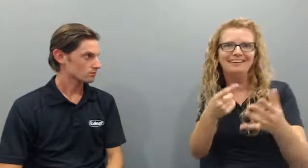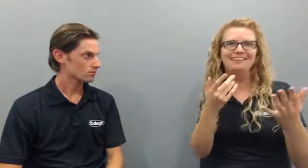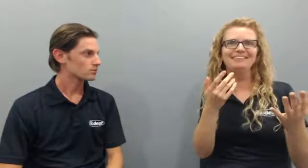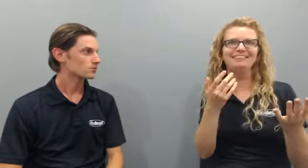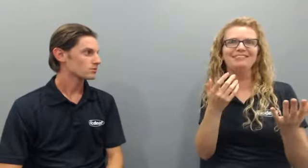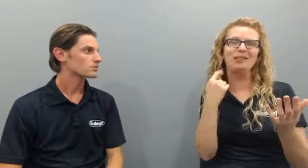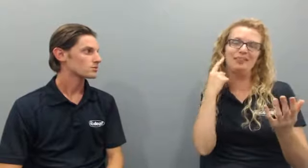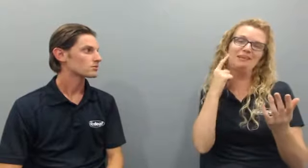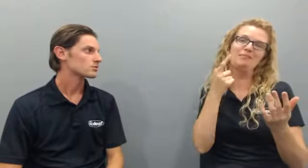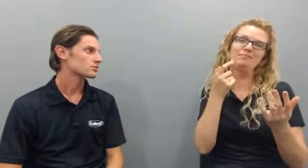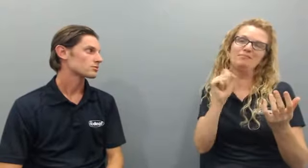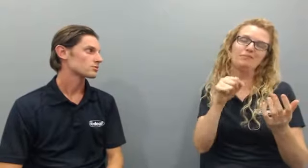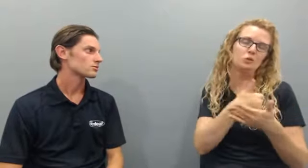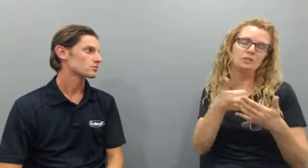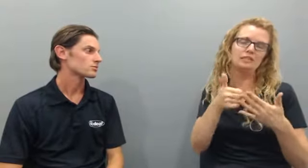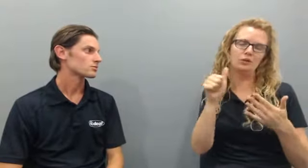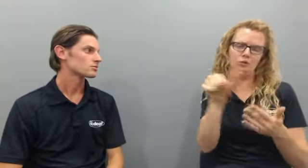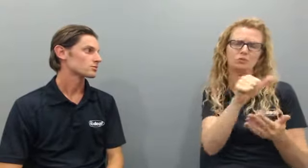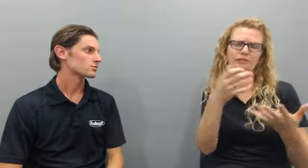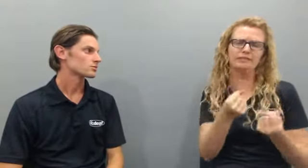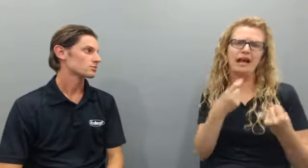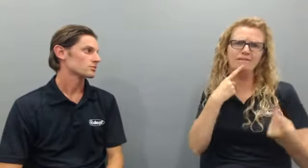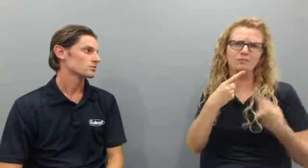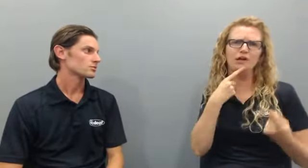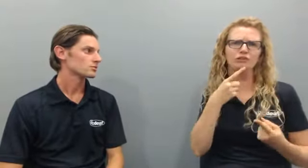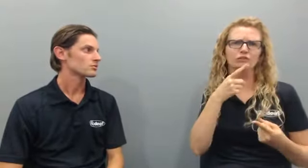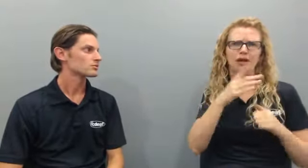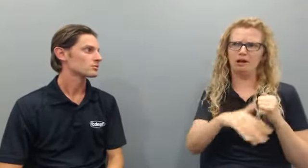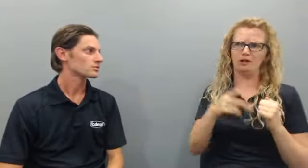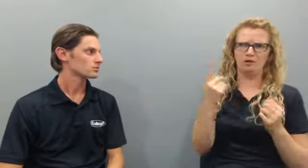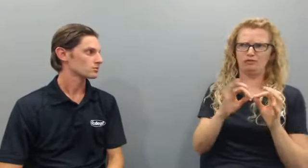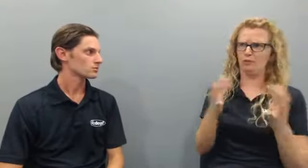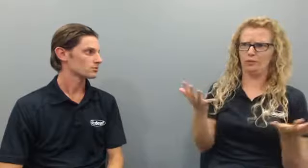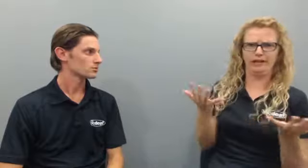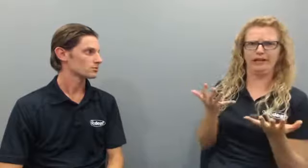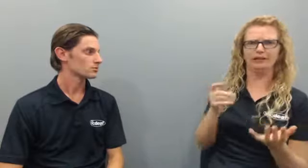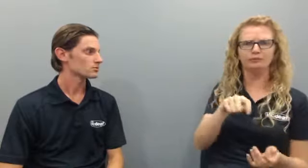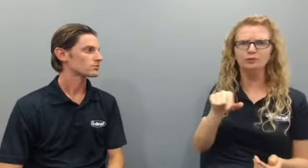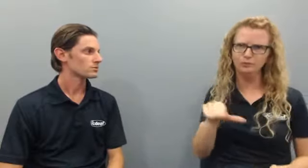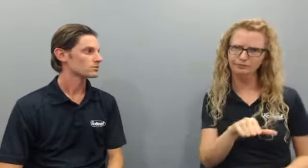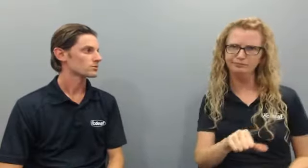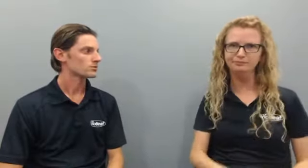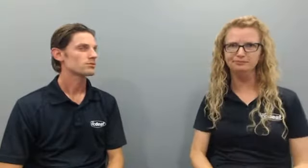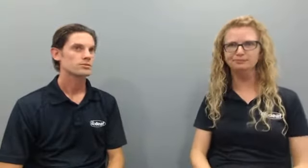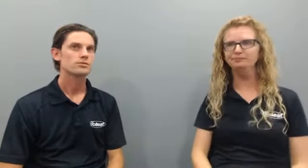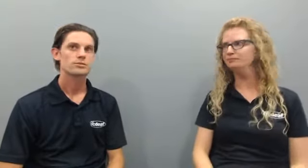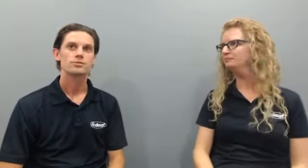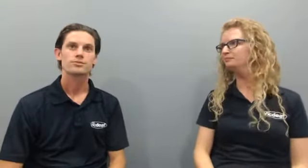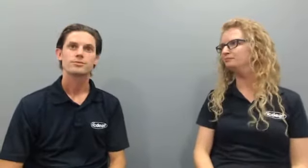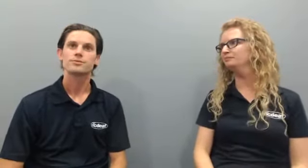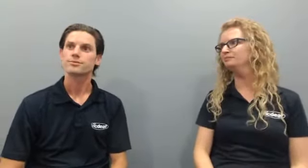or if they're late, you should still get information regardless of where you booked your interpreter.